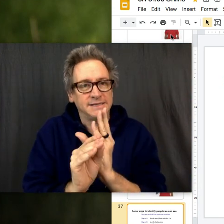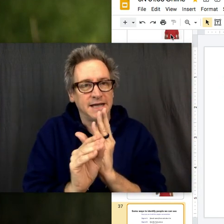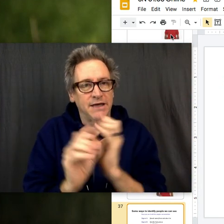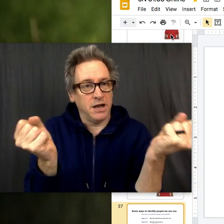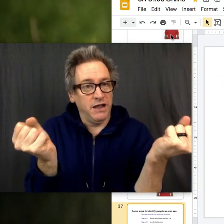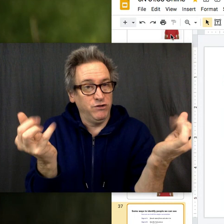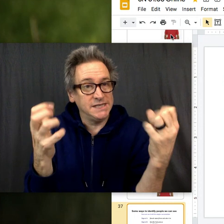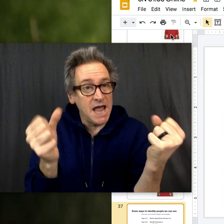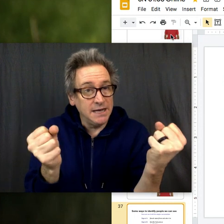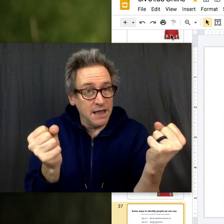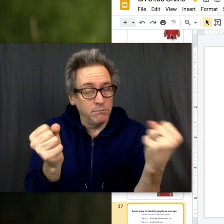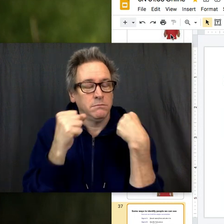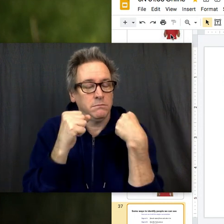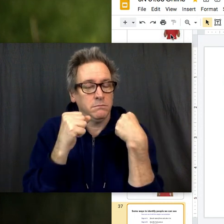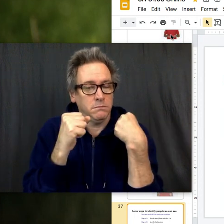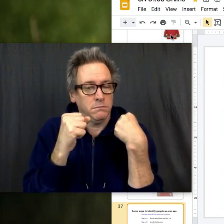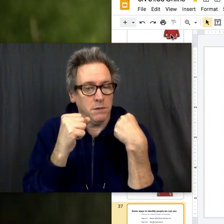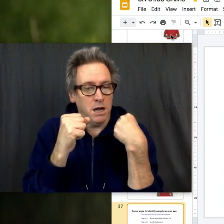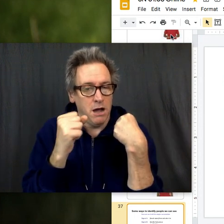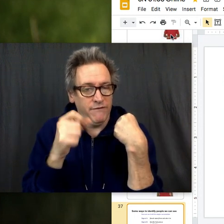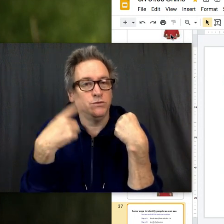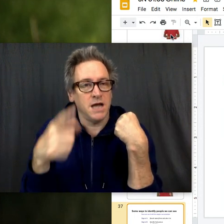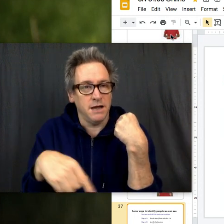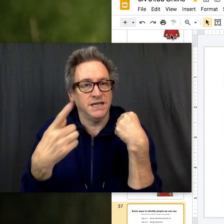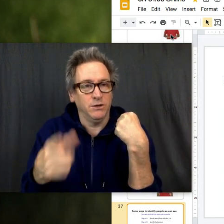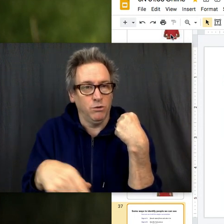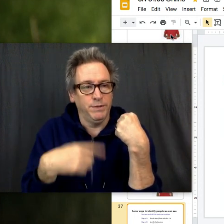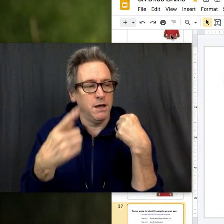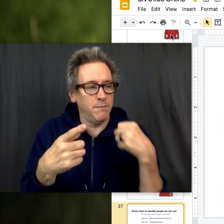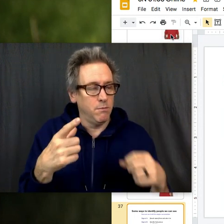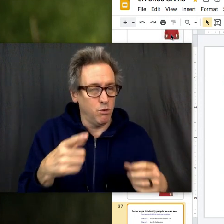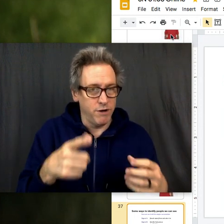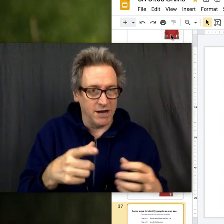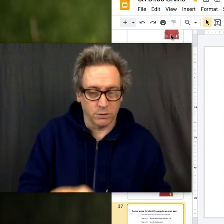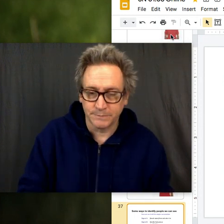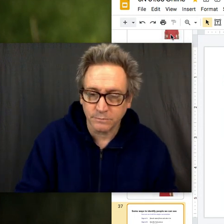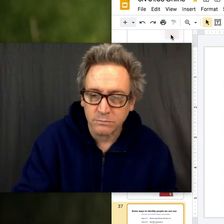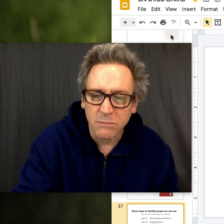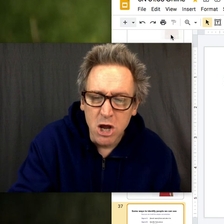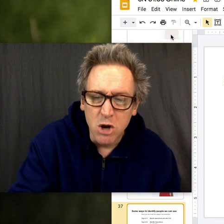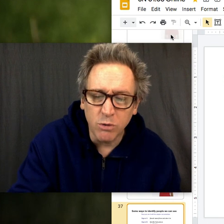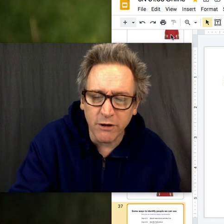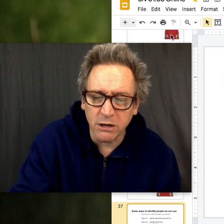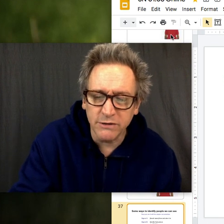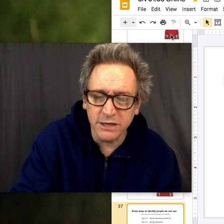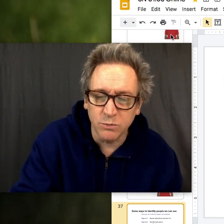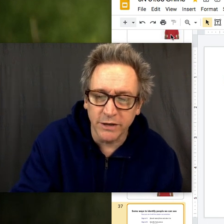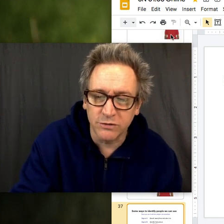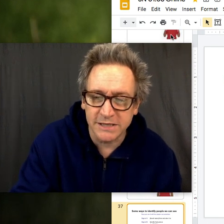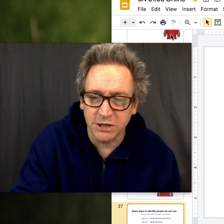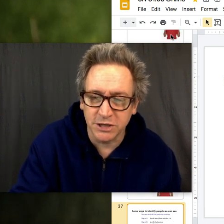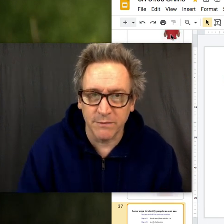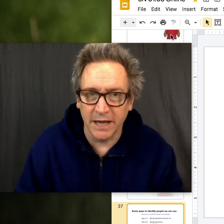ideas together. If you sign them a few times, it will become more natural. One of the hard things